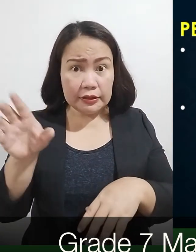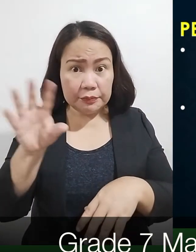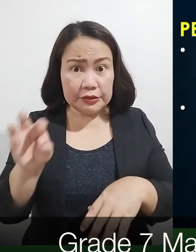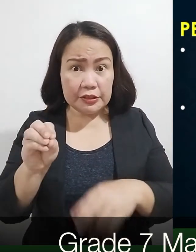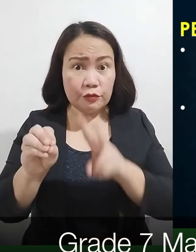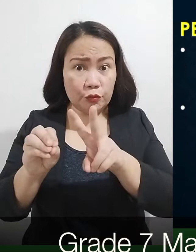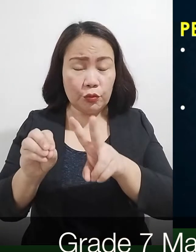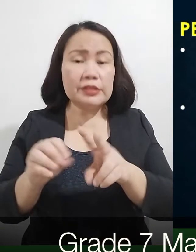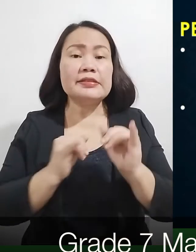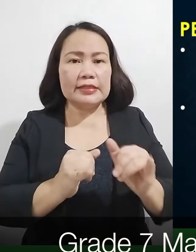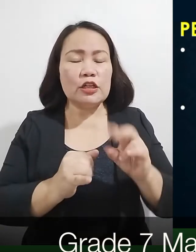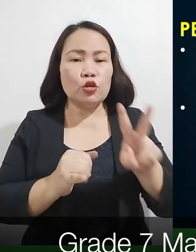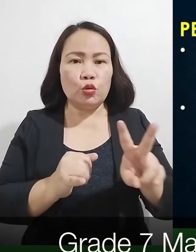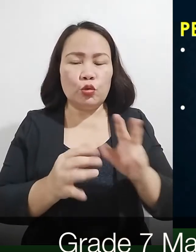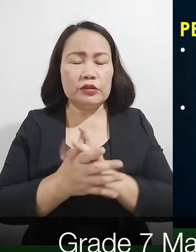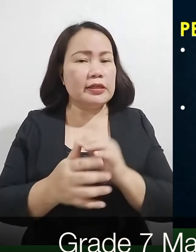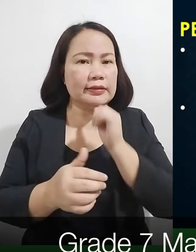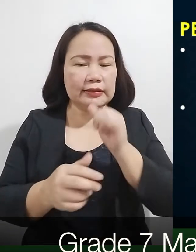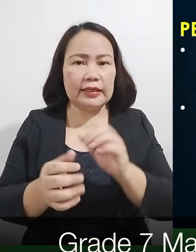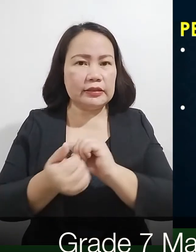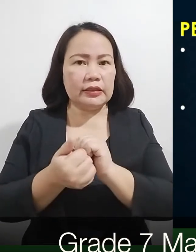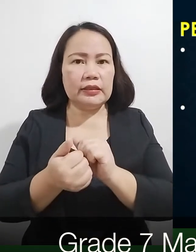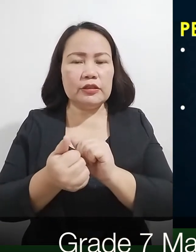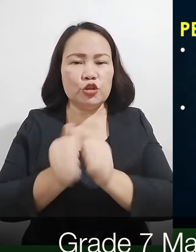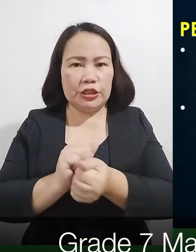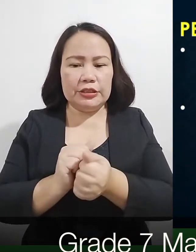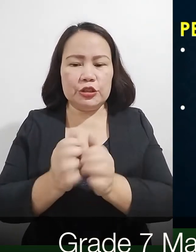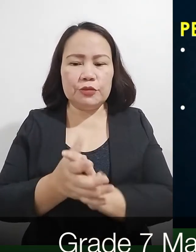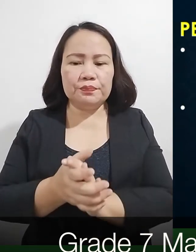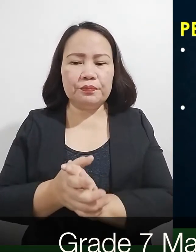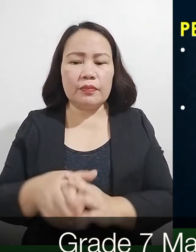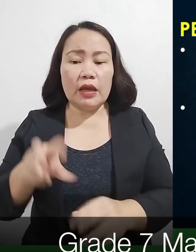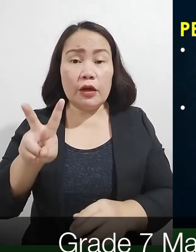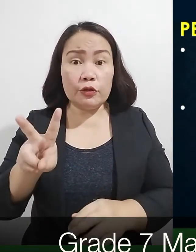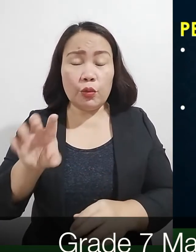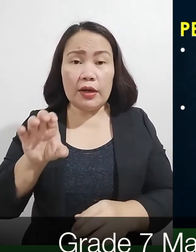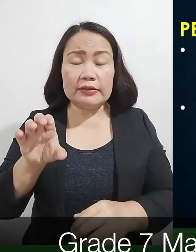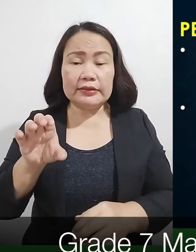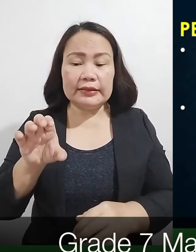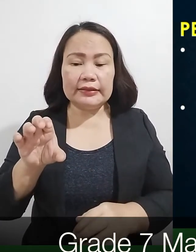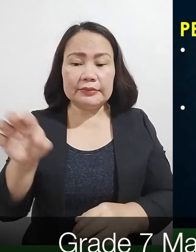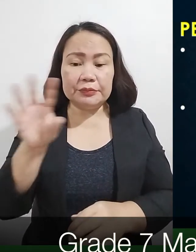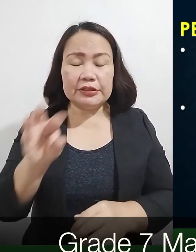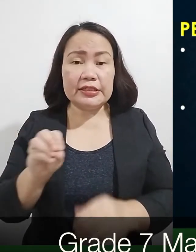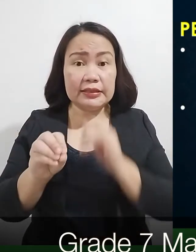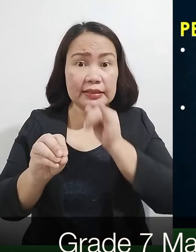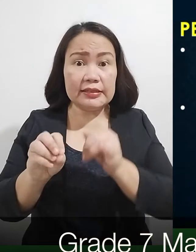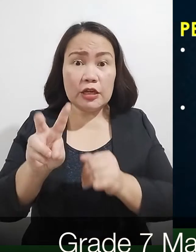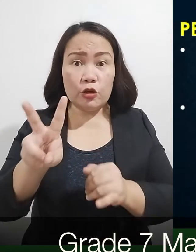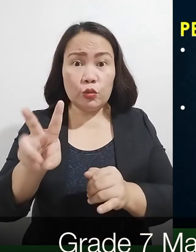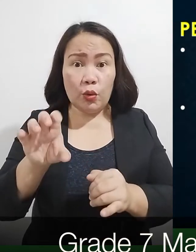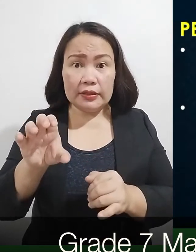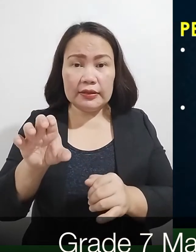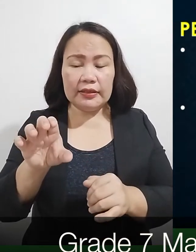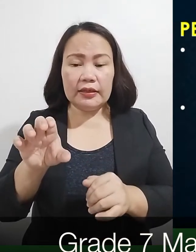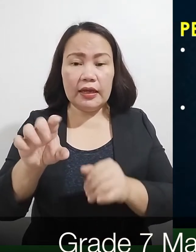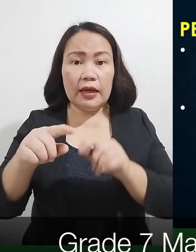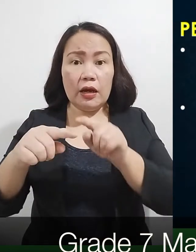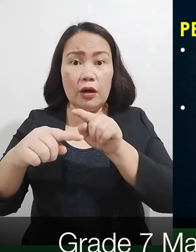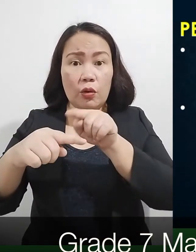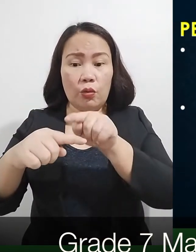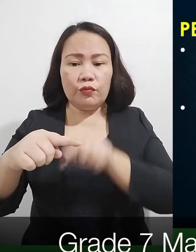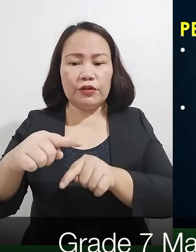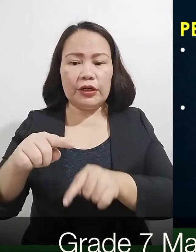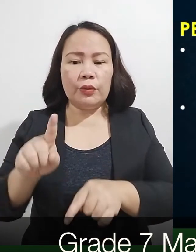2. So, unchanged, okay? And then 200% is 200 over 100. So, if we're going to